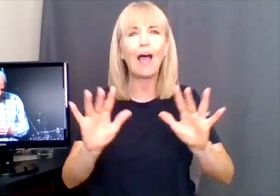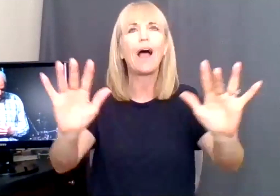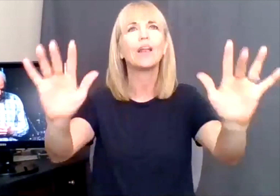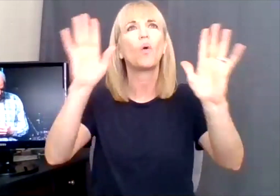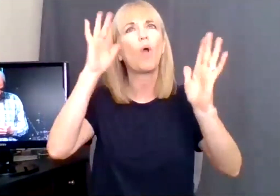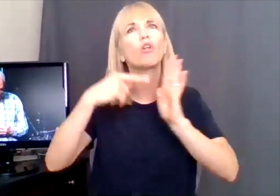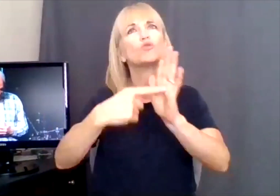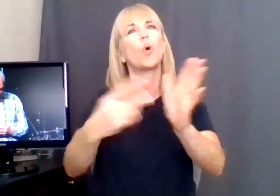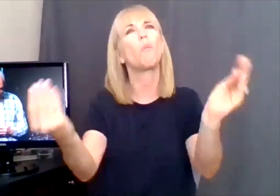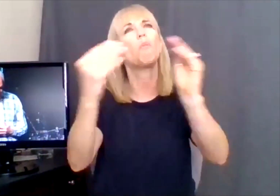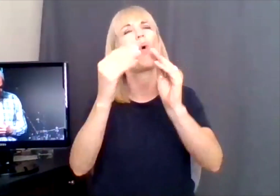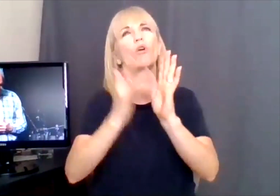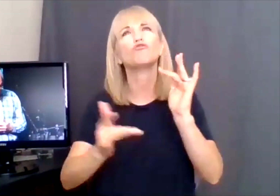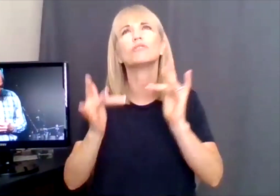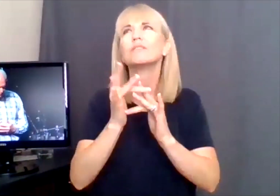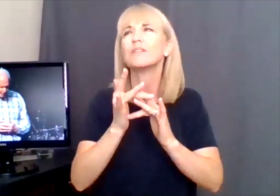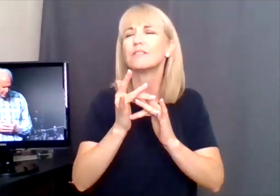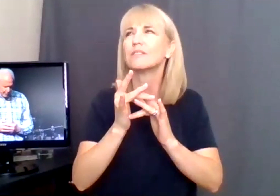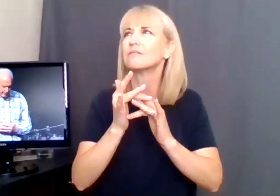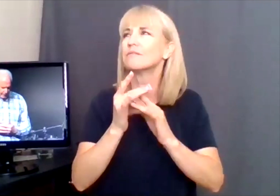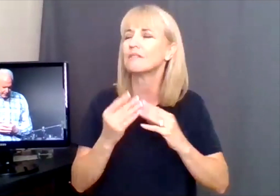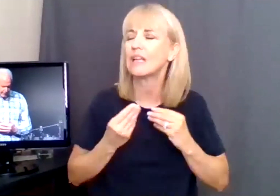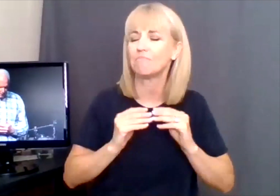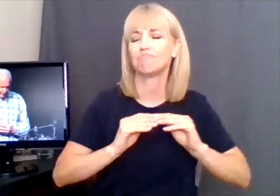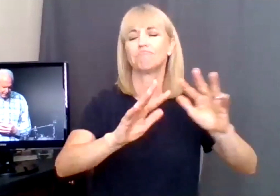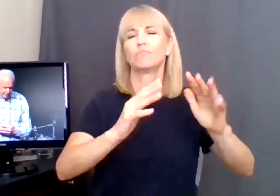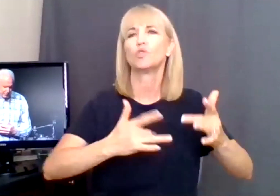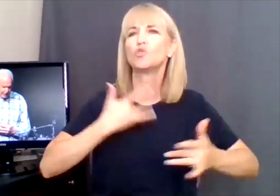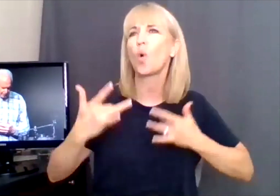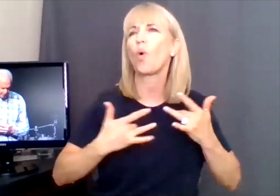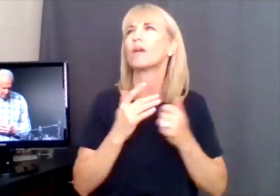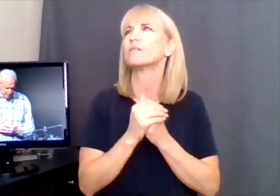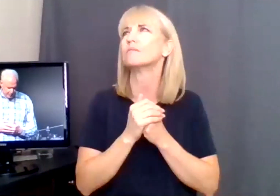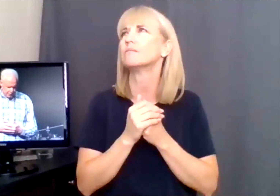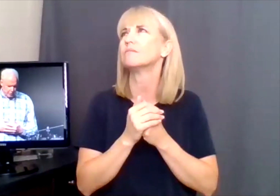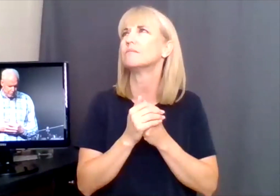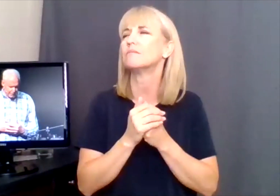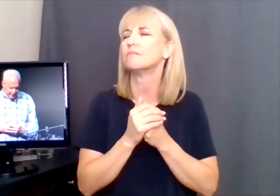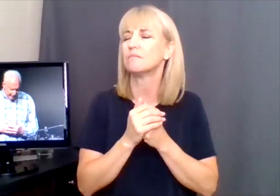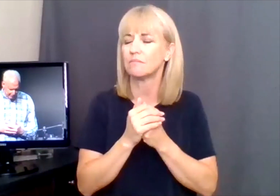Jesus, that you'd restore joy. Father, you'd help us